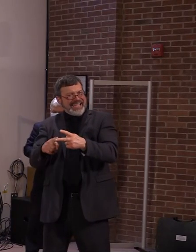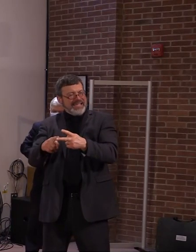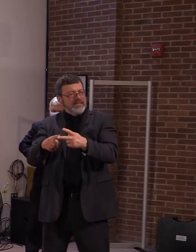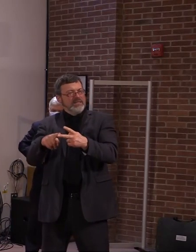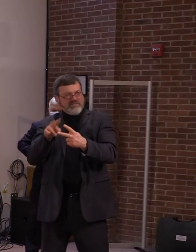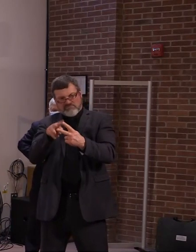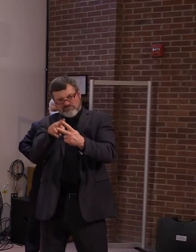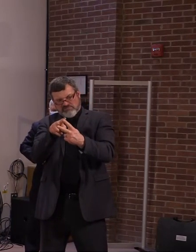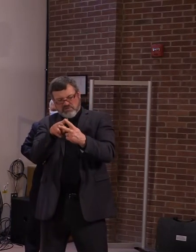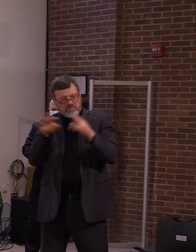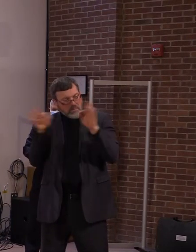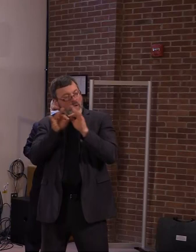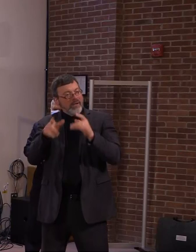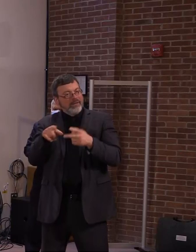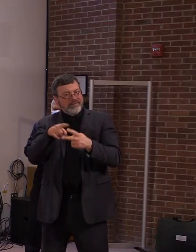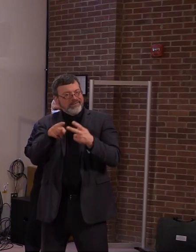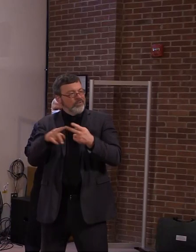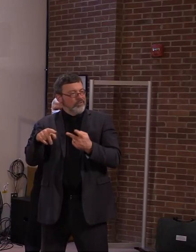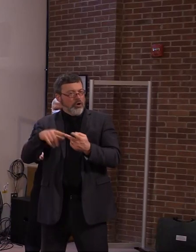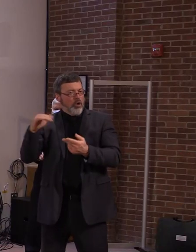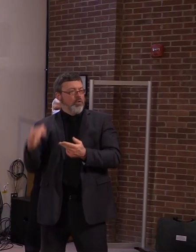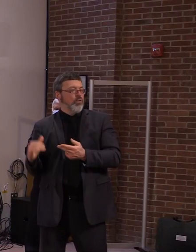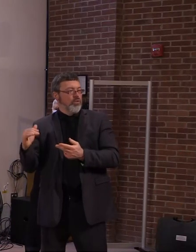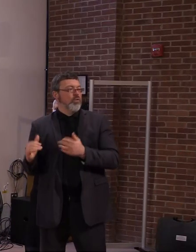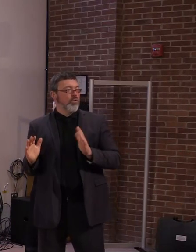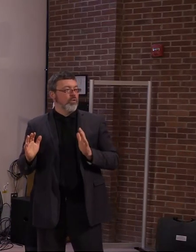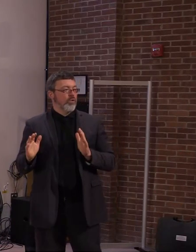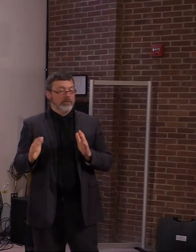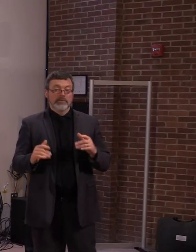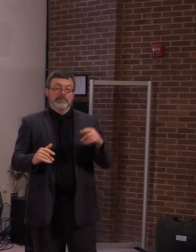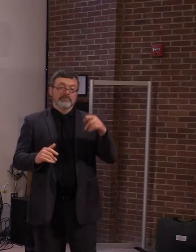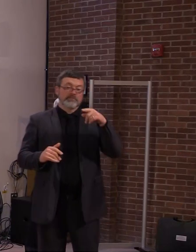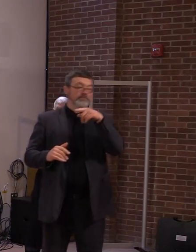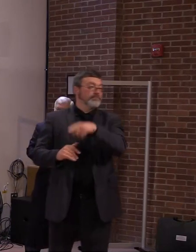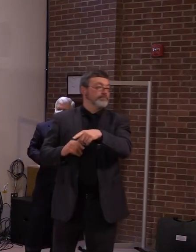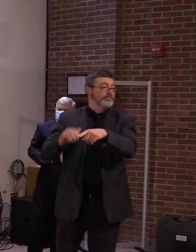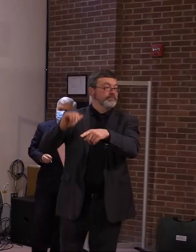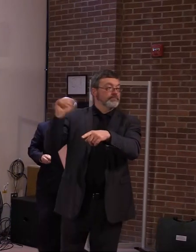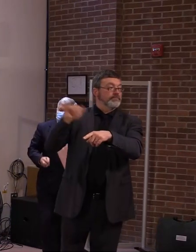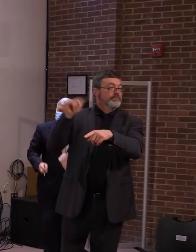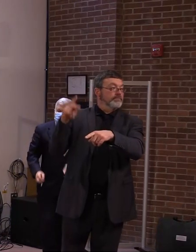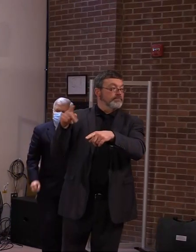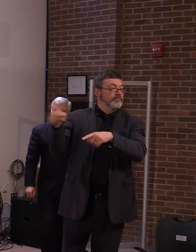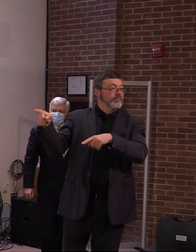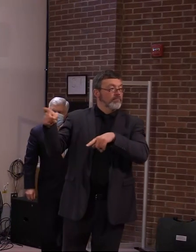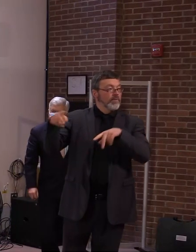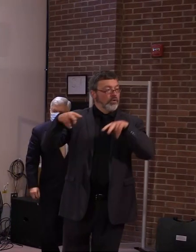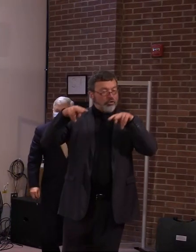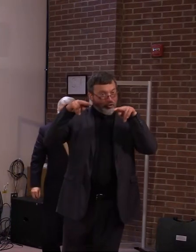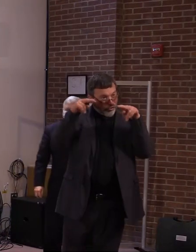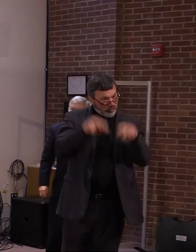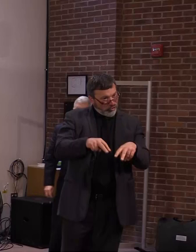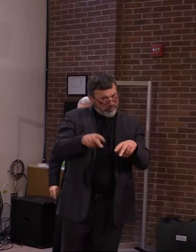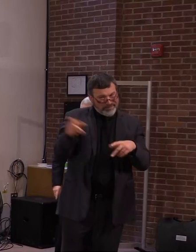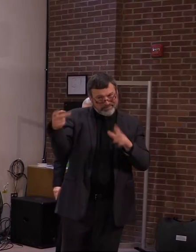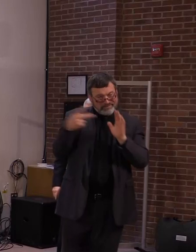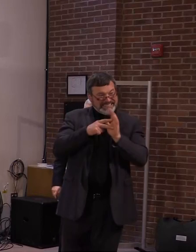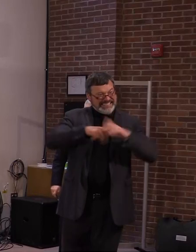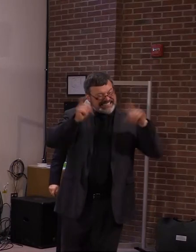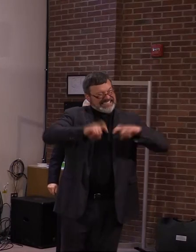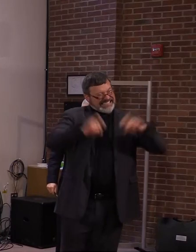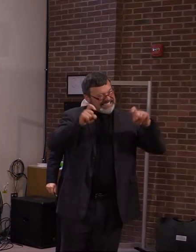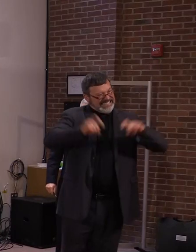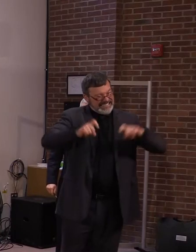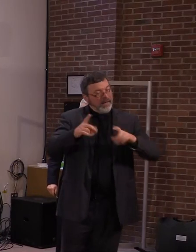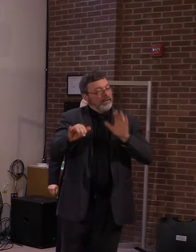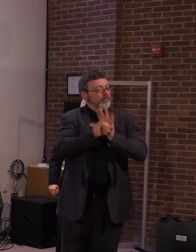most often. So doing more testing is finding more cases? Yeah, no, most certainly. Yeah, most certainly. When you and you know that because, you